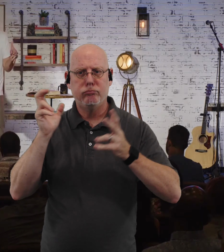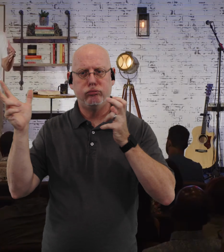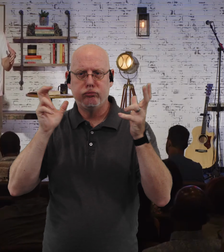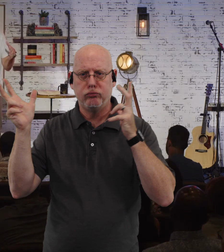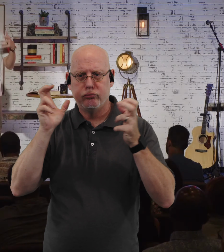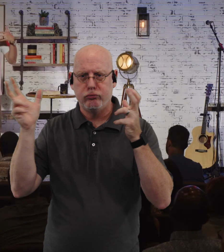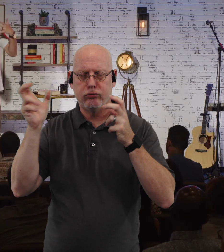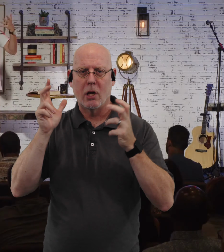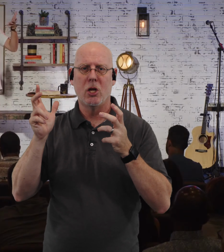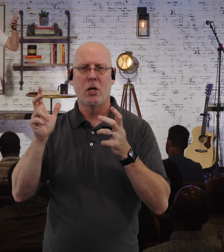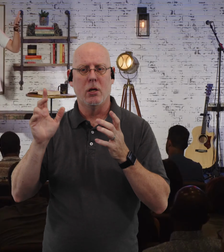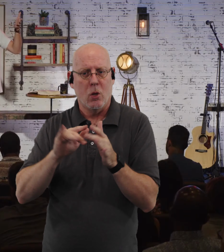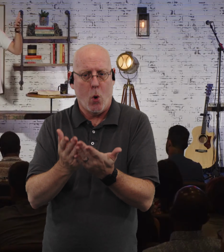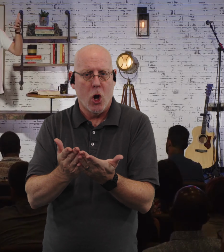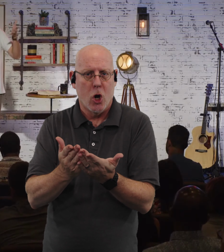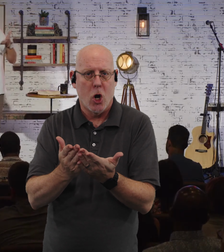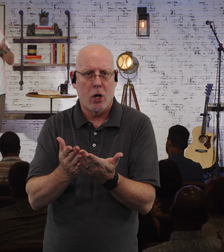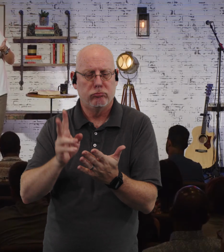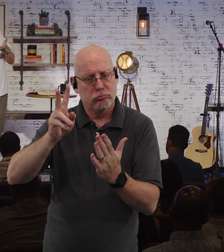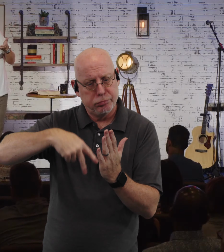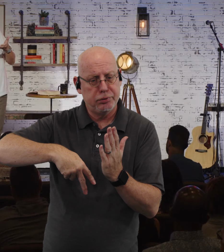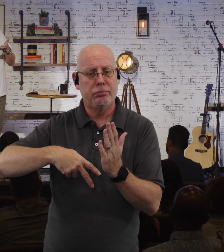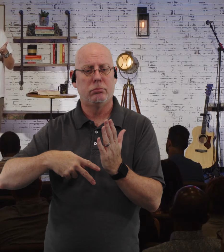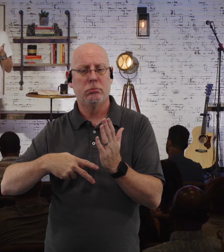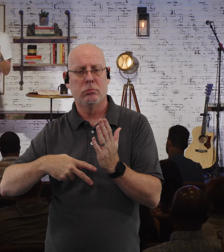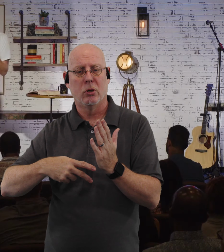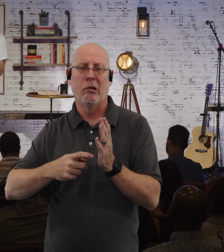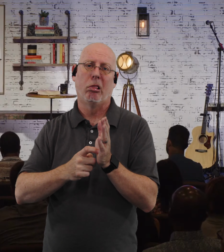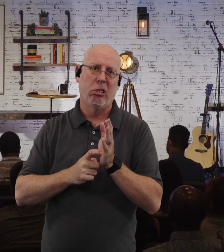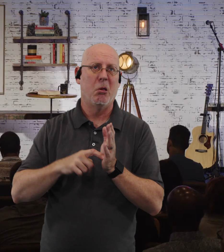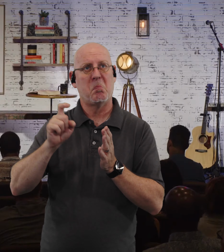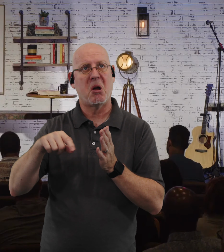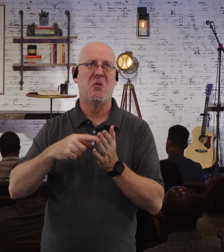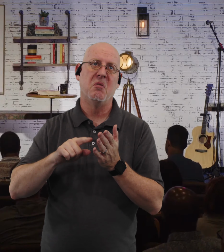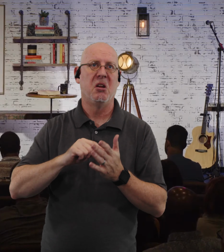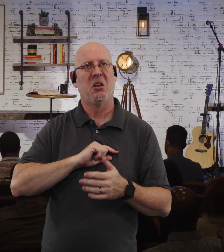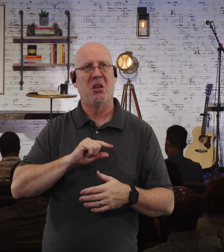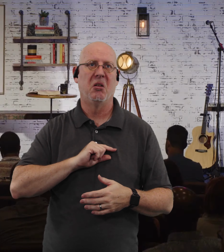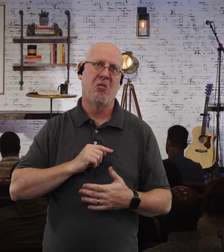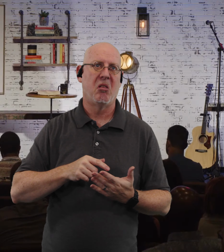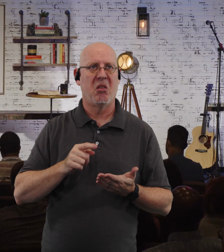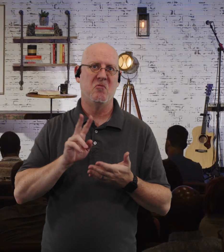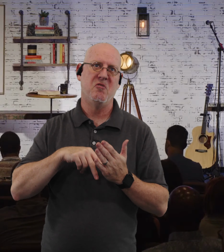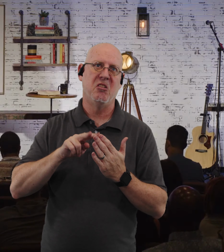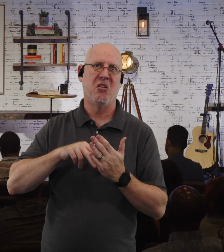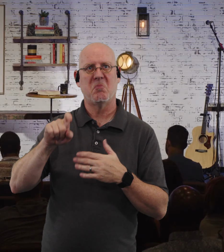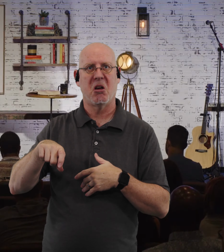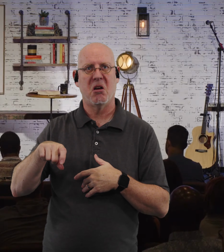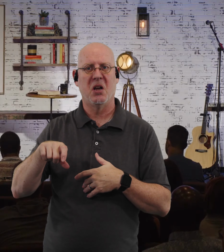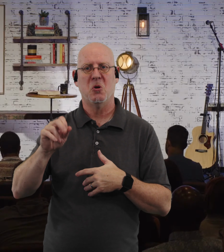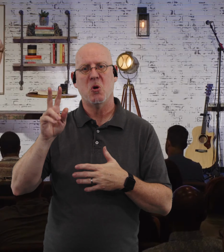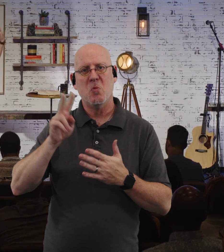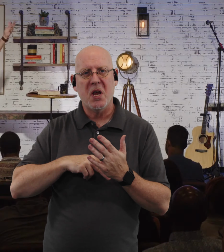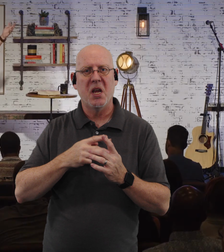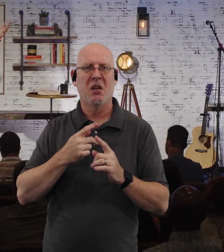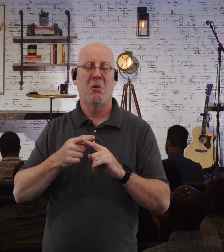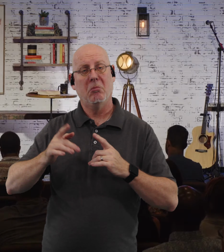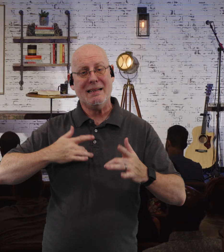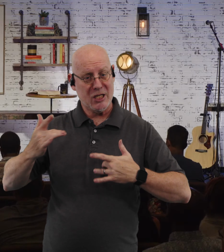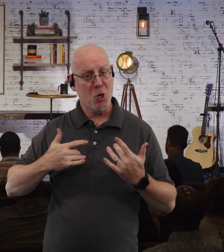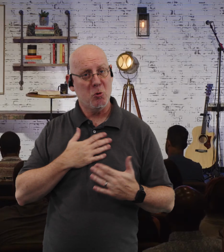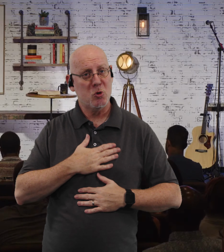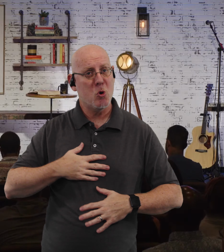in particular, we take in the word. We'll read it out of duty or obligation or guilt. Maybe we'll even read it out of